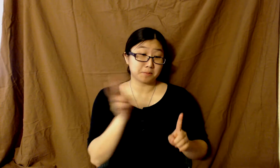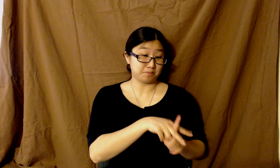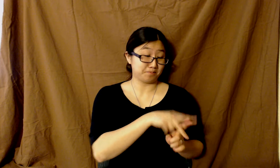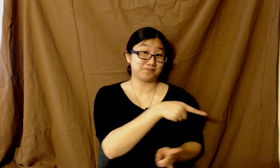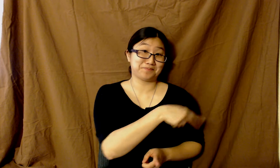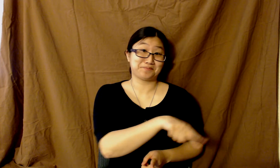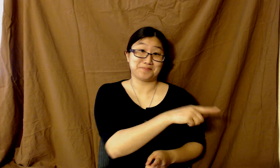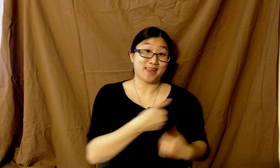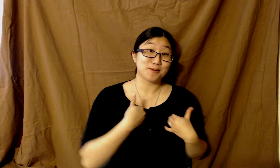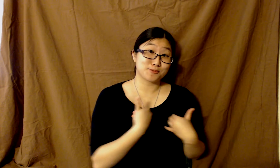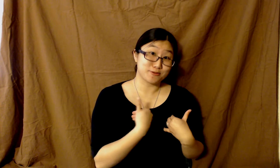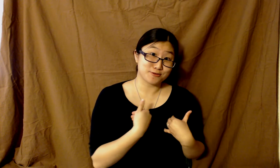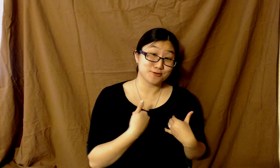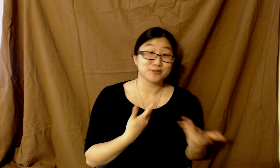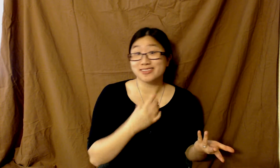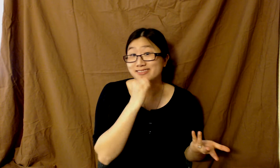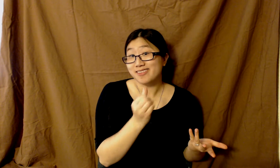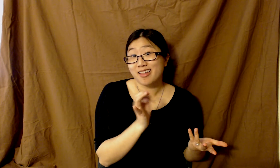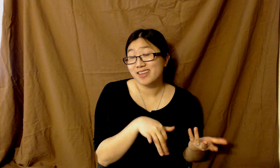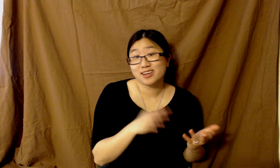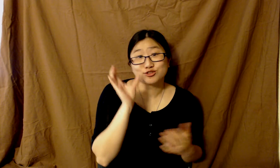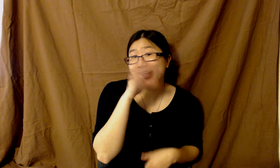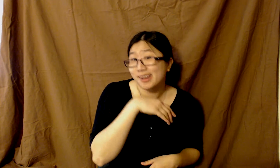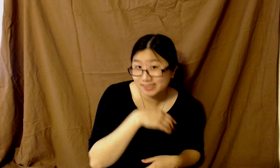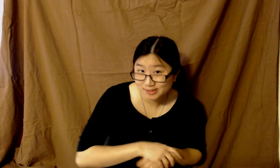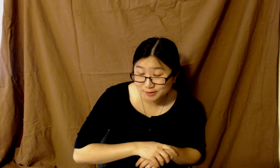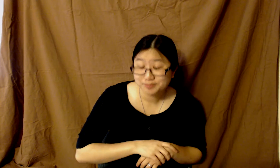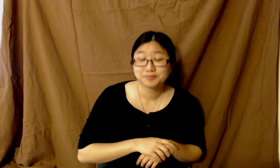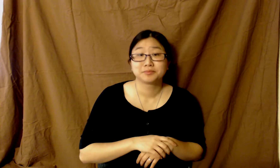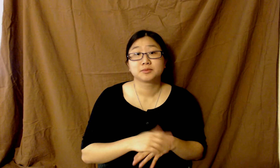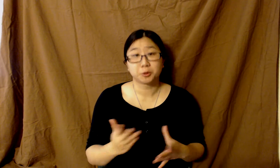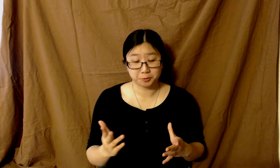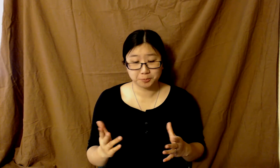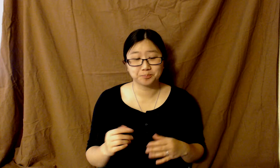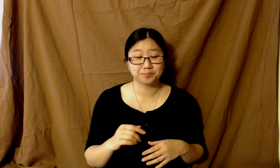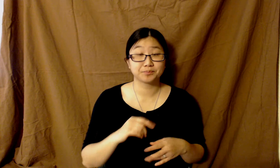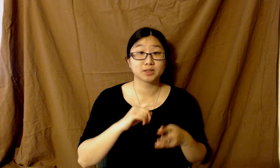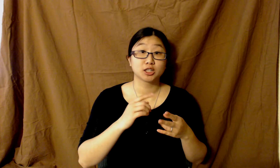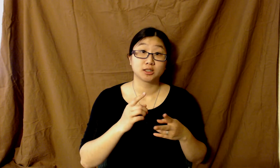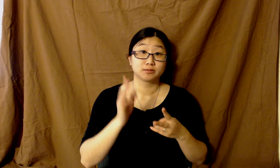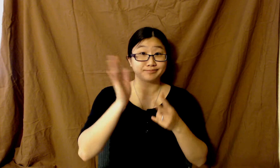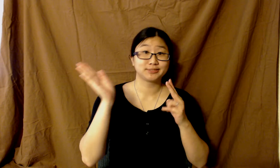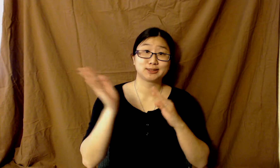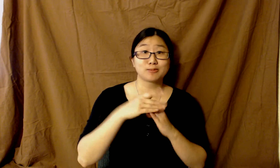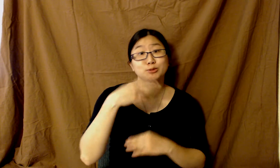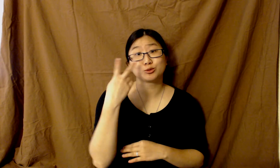are fear and anxiety disorders. And when you think about it, fear and anxiety are actually really extremely helpful animal